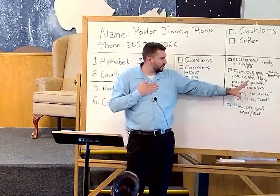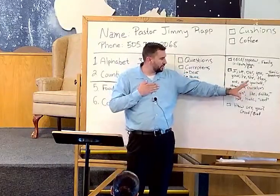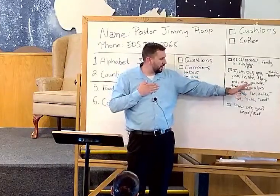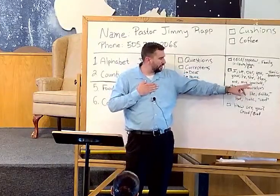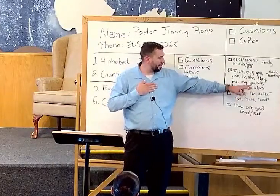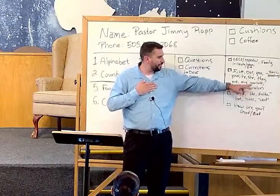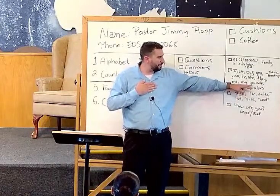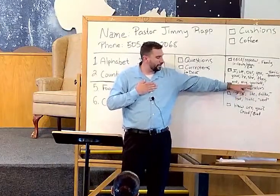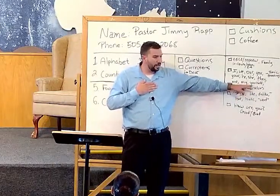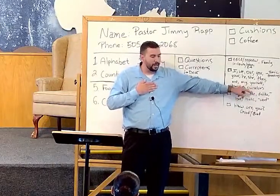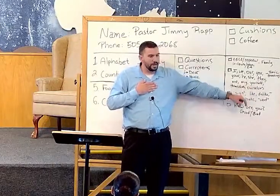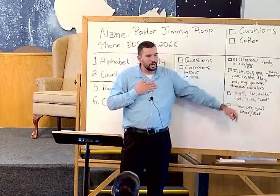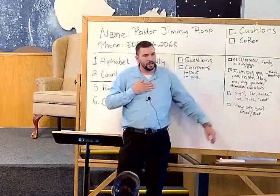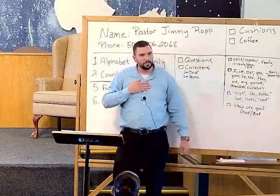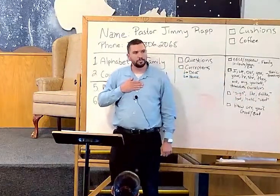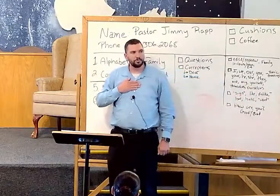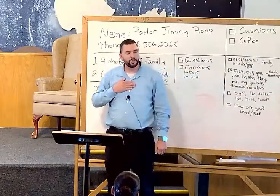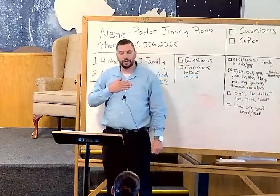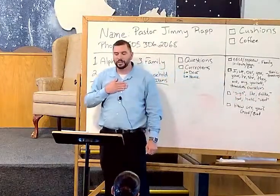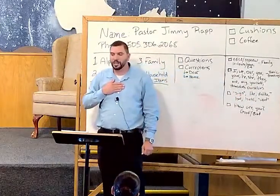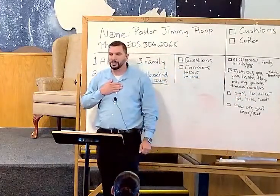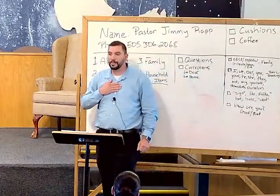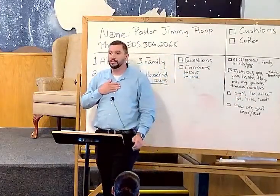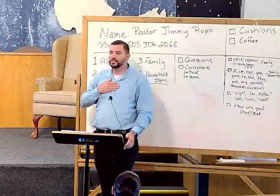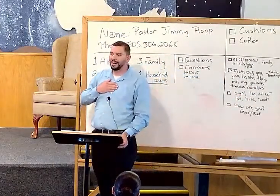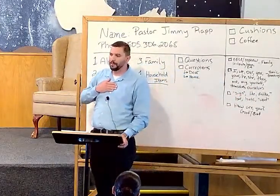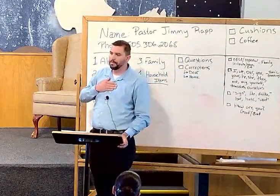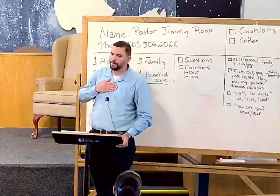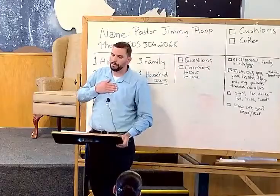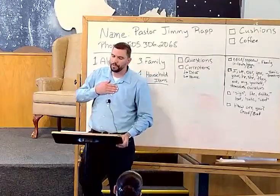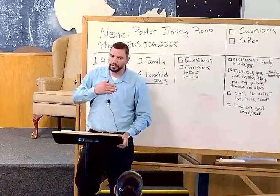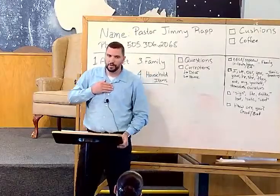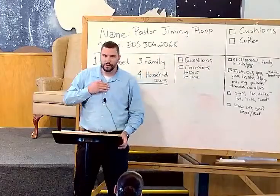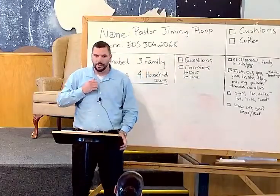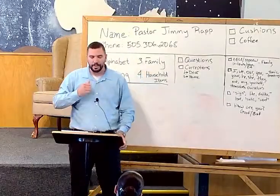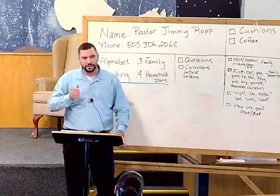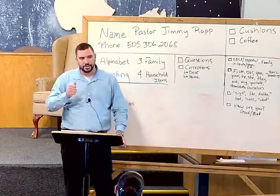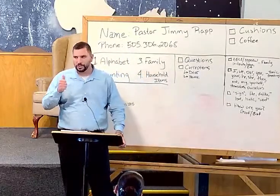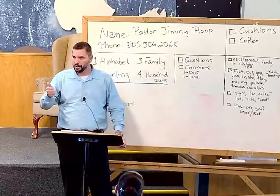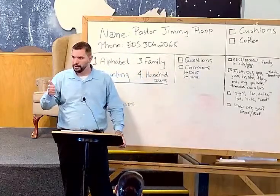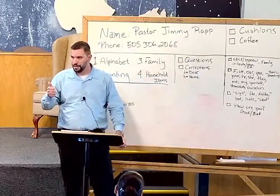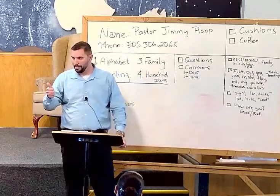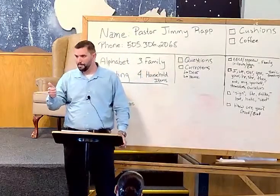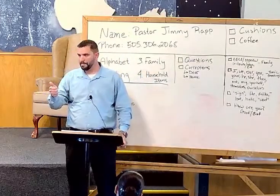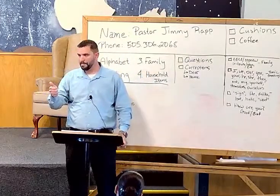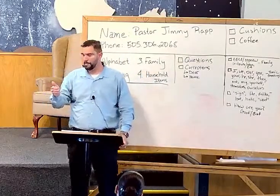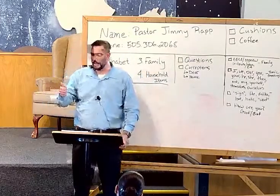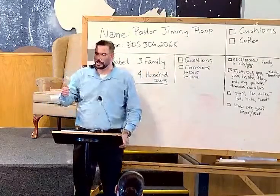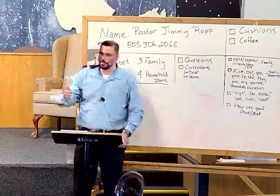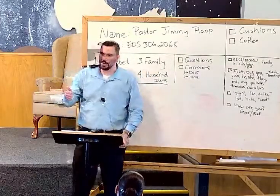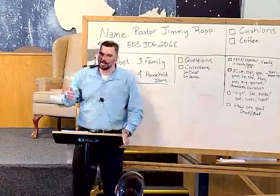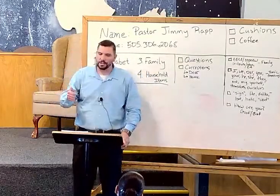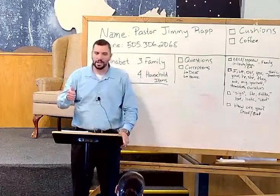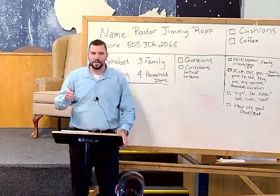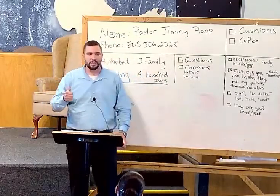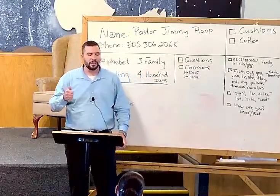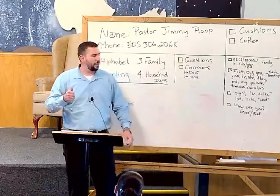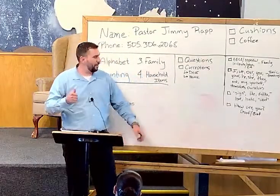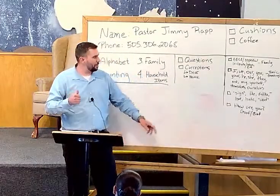slightly different. So when it talks about self, it's your thumb. And so if I'm talking